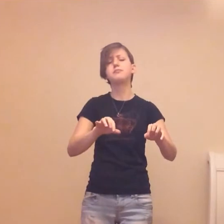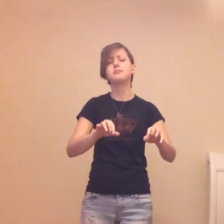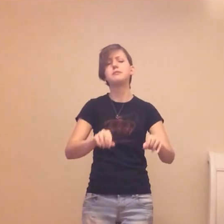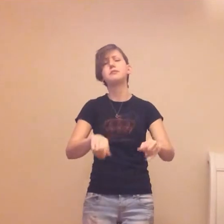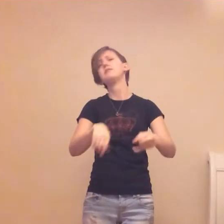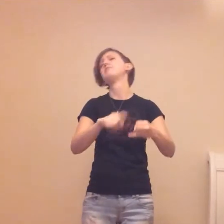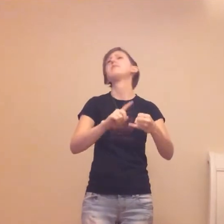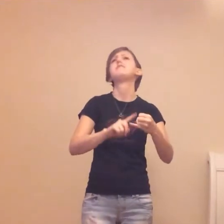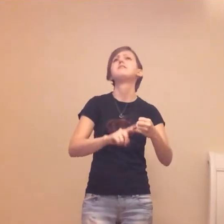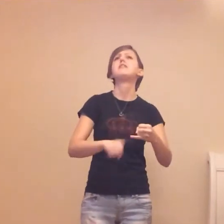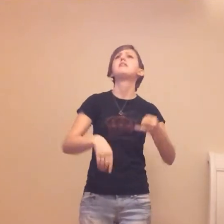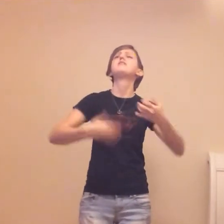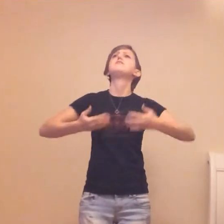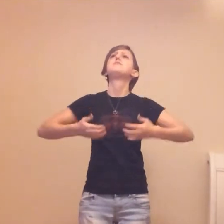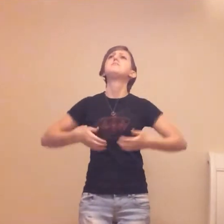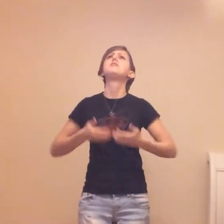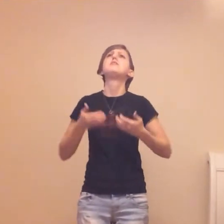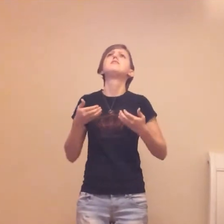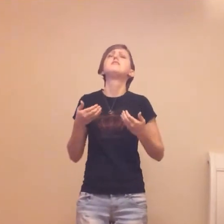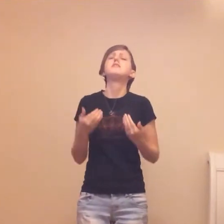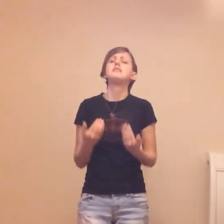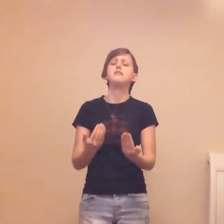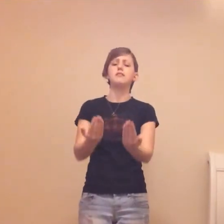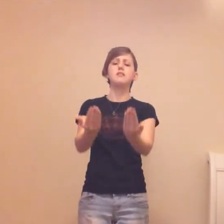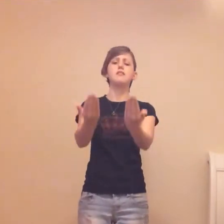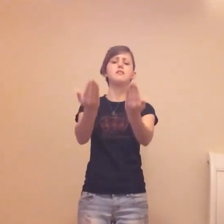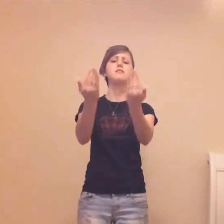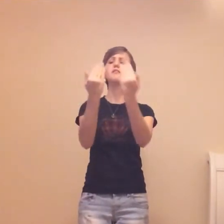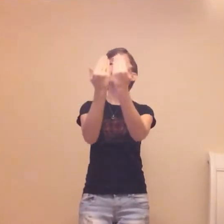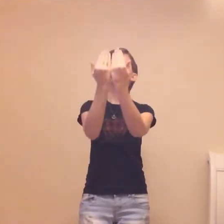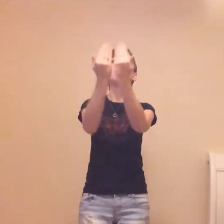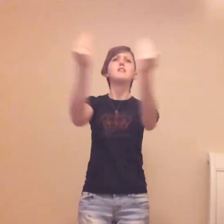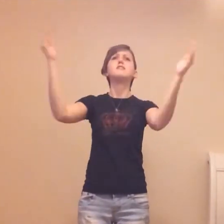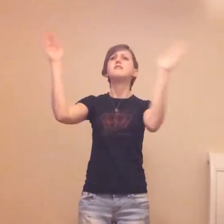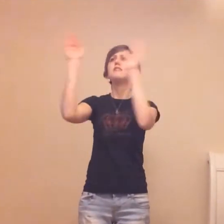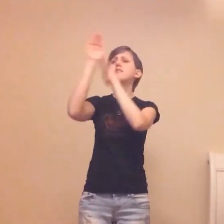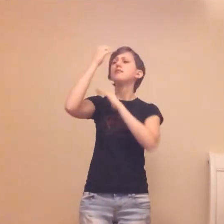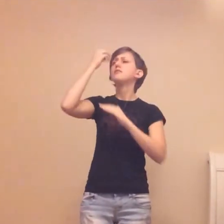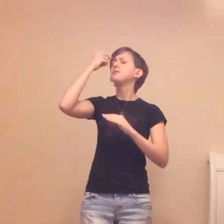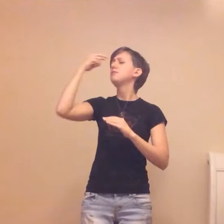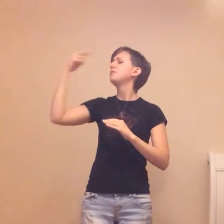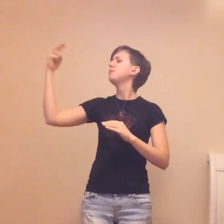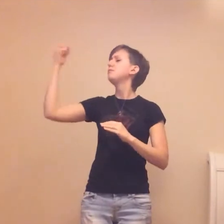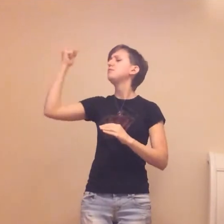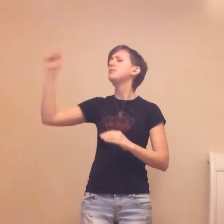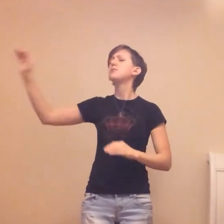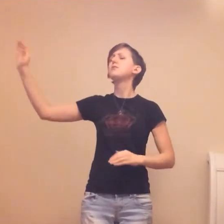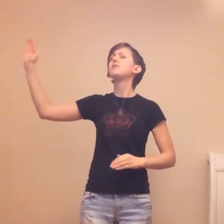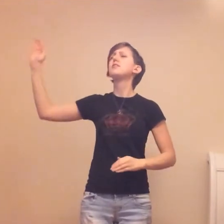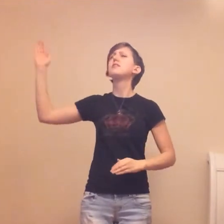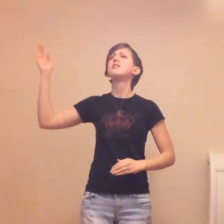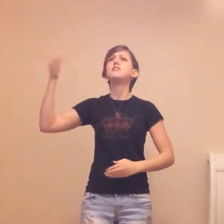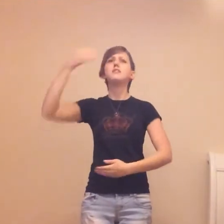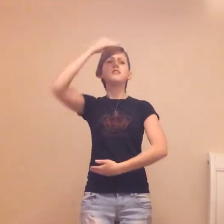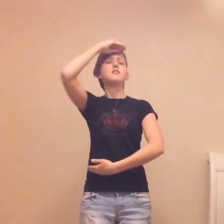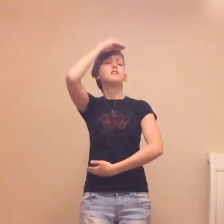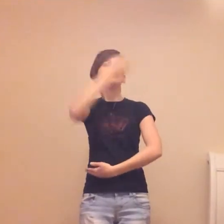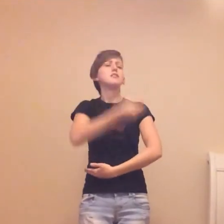One final breath He gave, His hand looked away, the